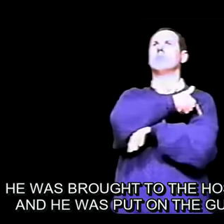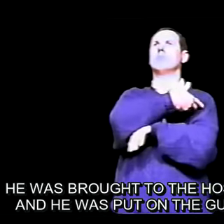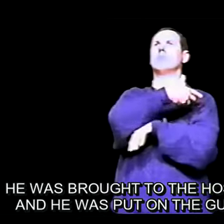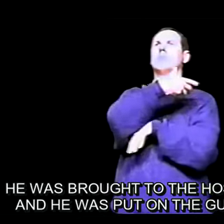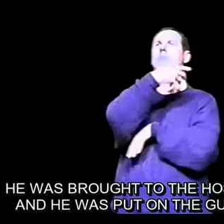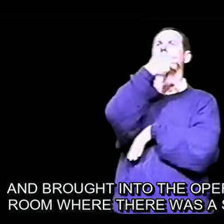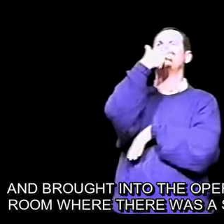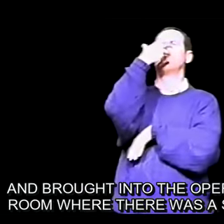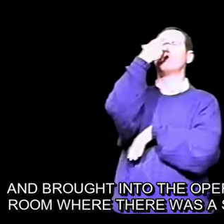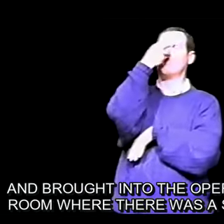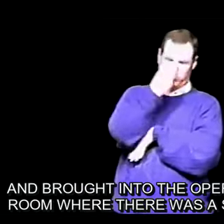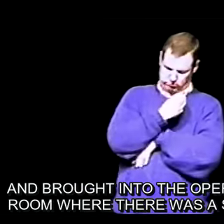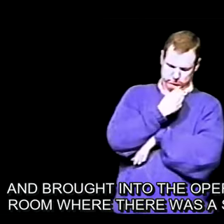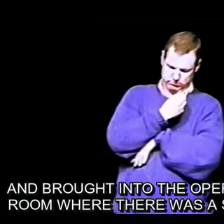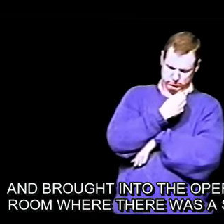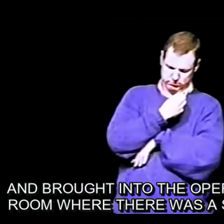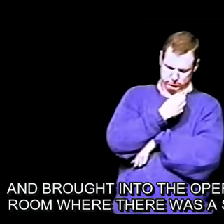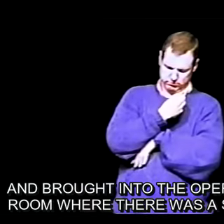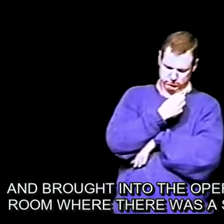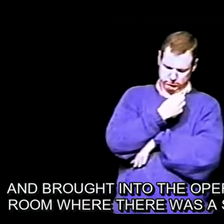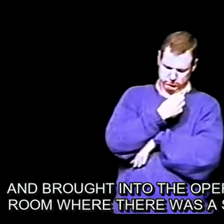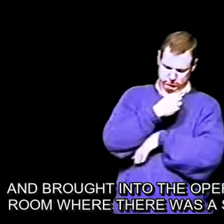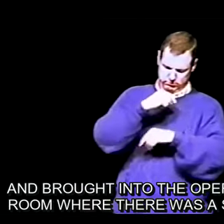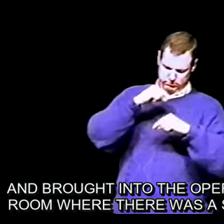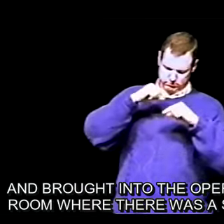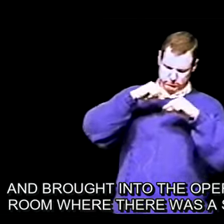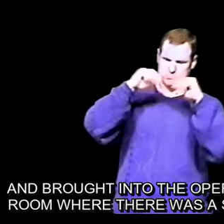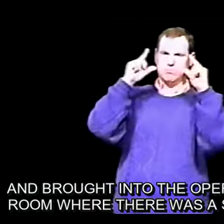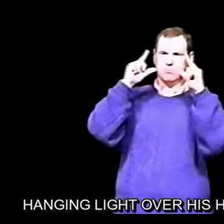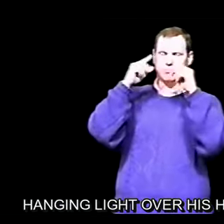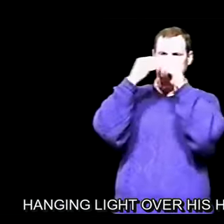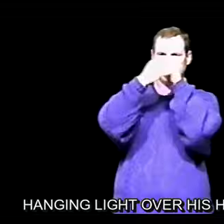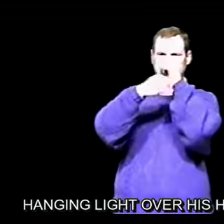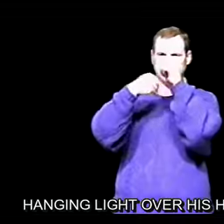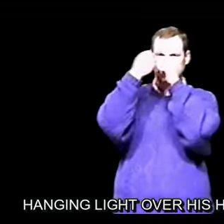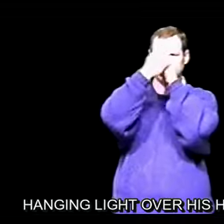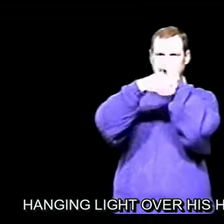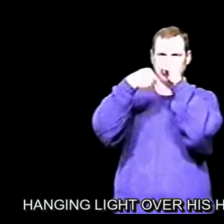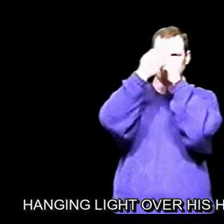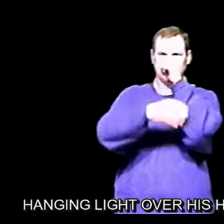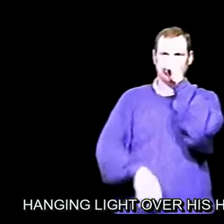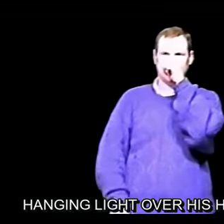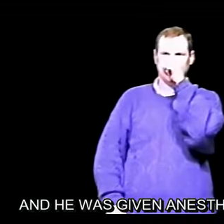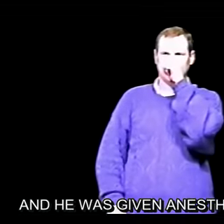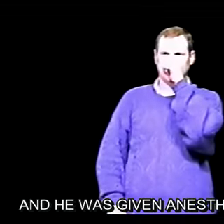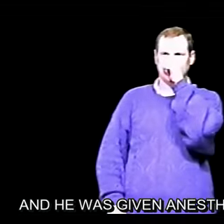the operating room where there was a single hanging light over his head, and he was given